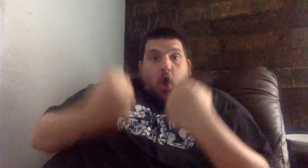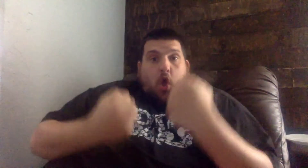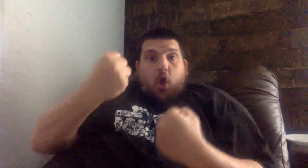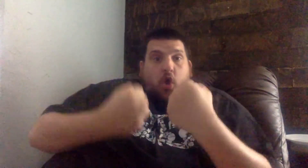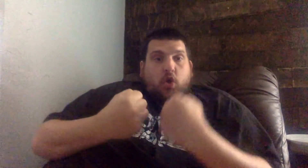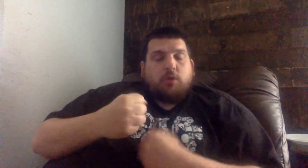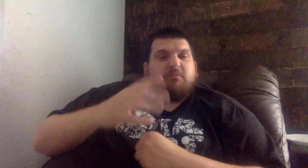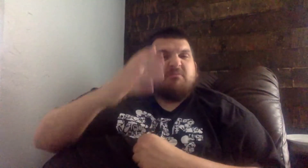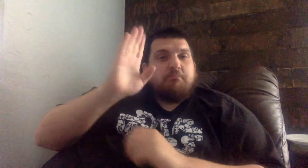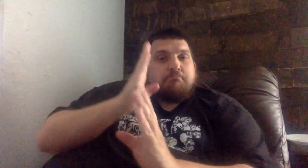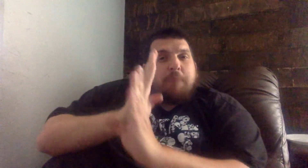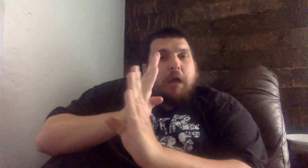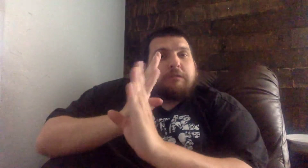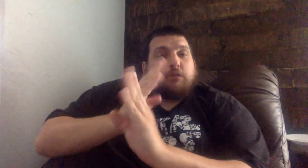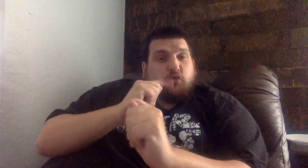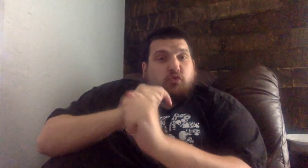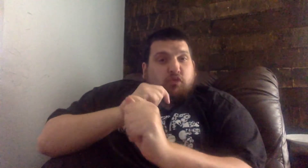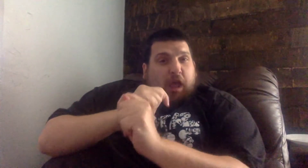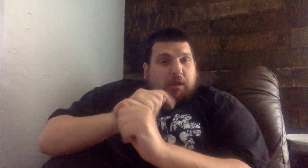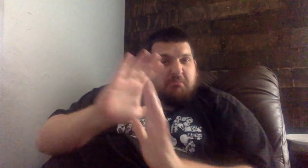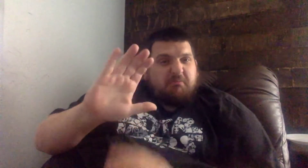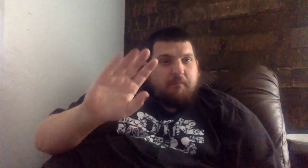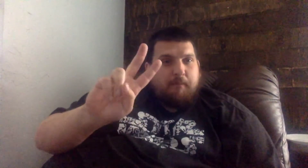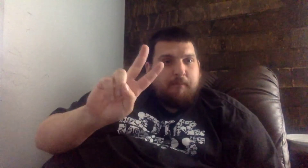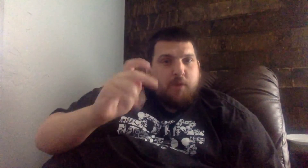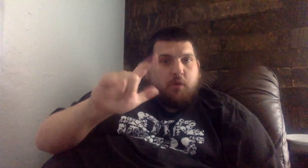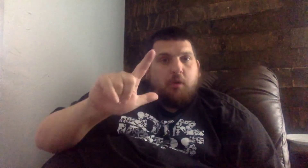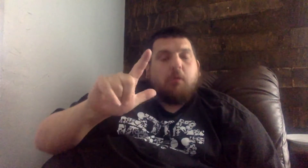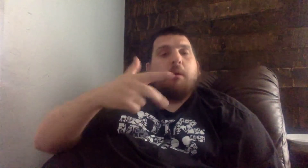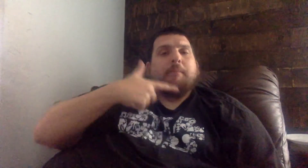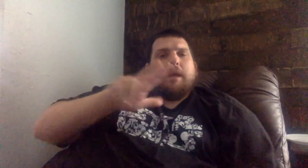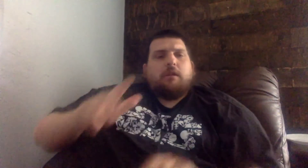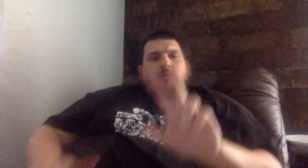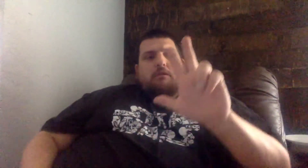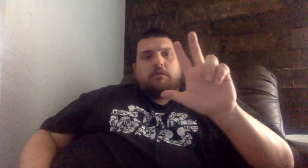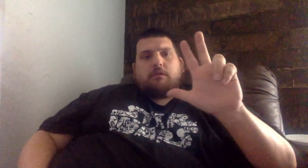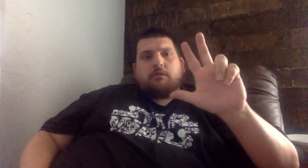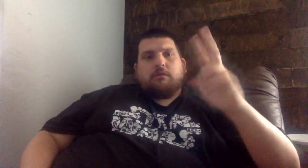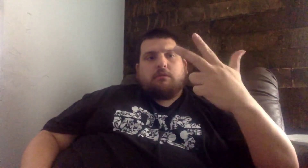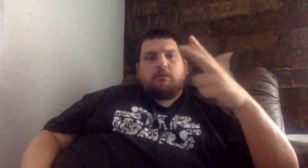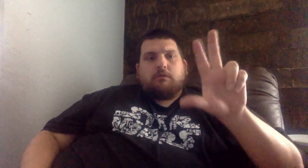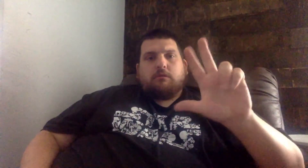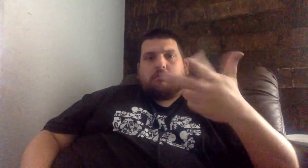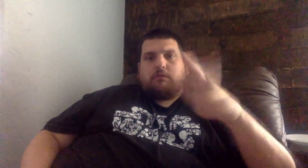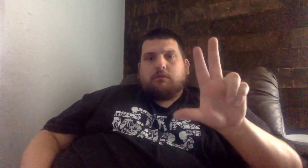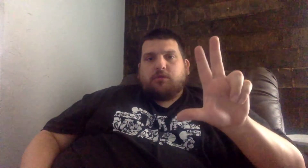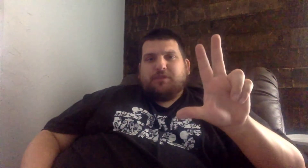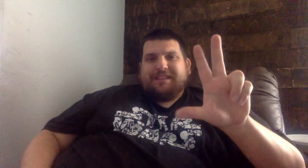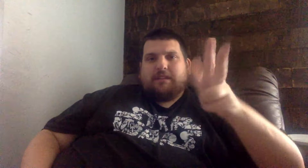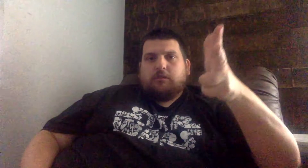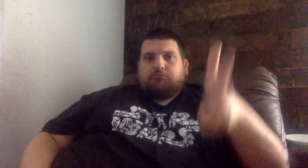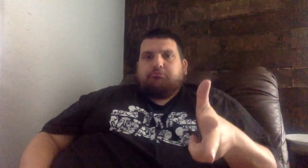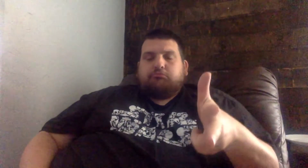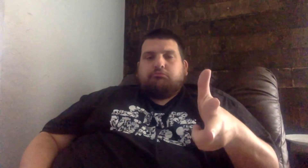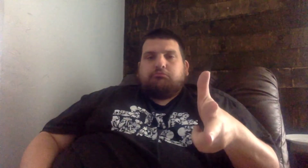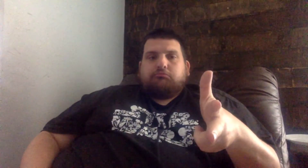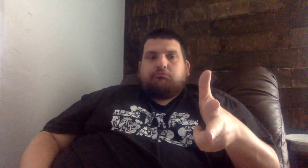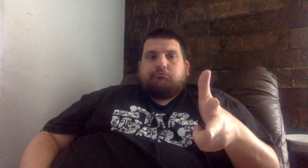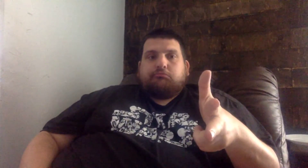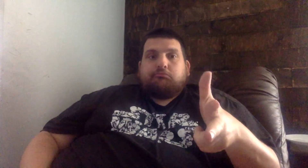classifiers. So a car, a bus, a truck, a vehicle is shown with the hand shape 3, like